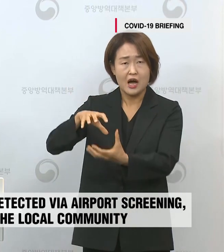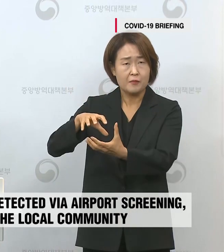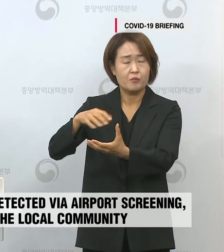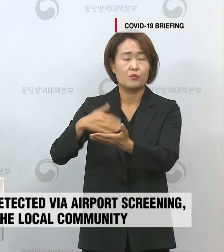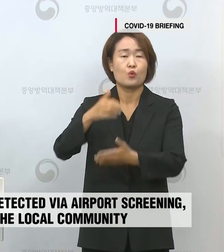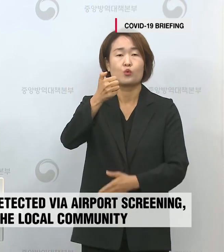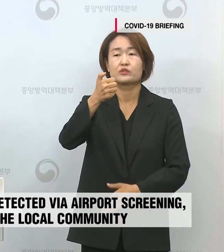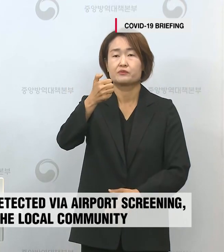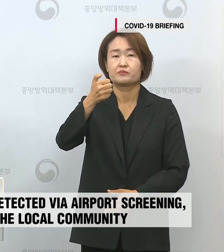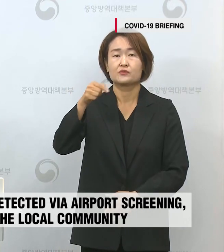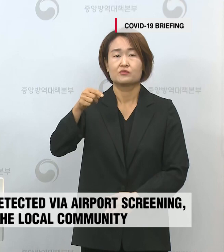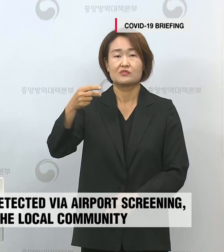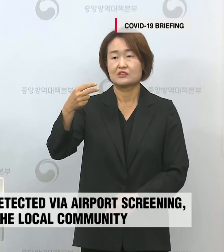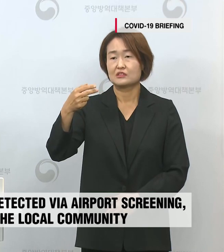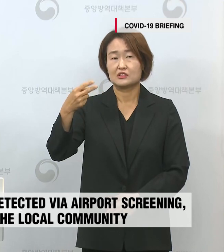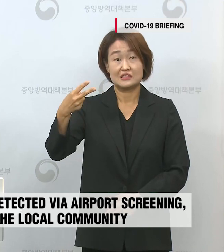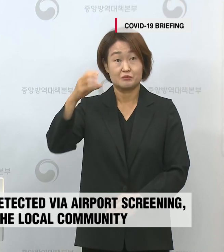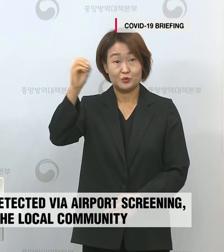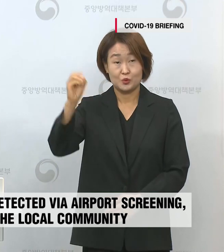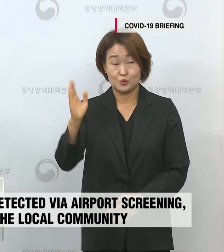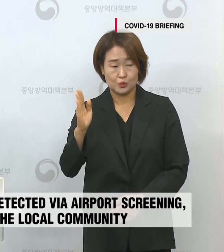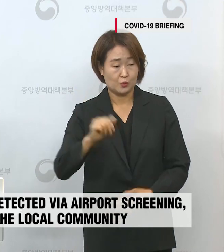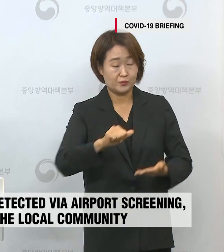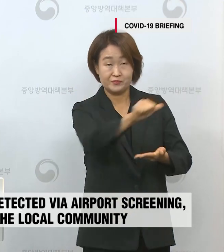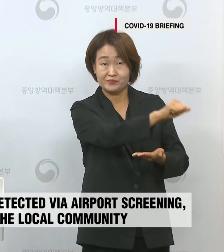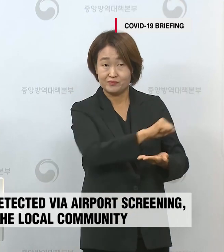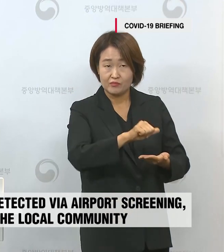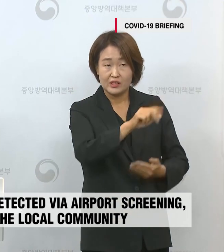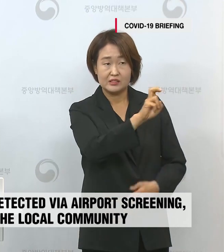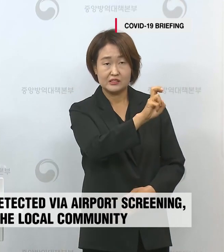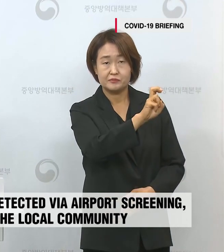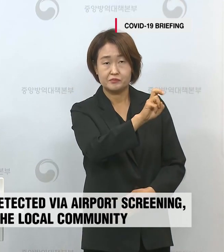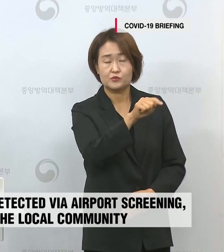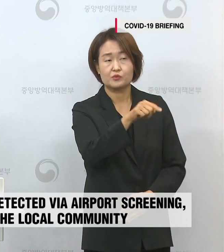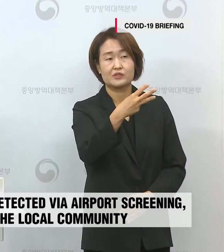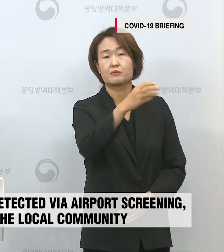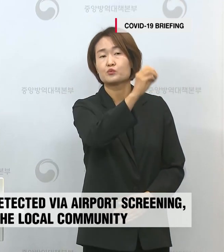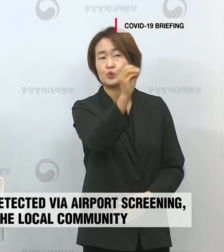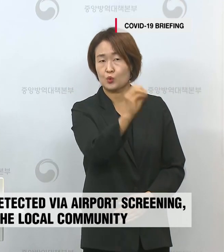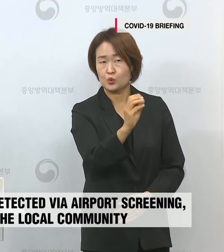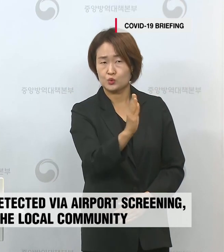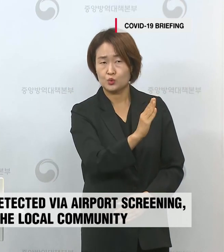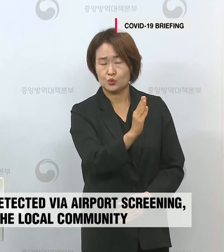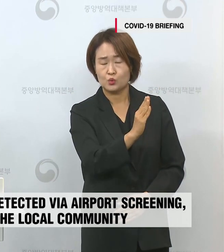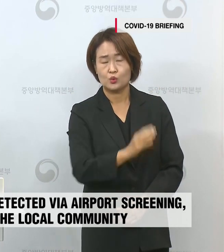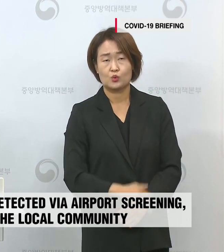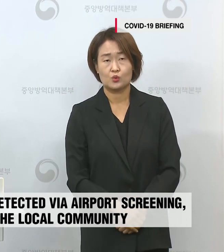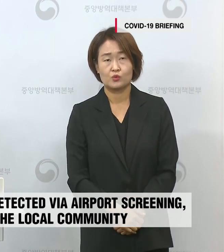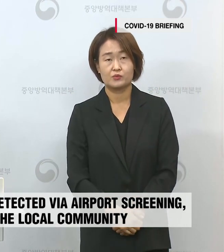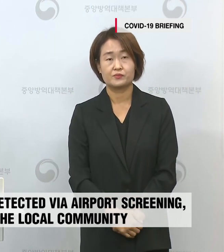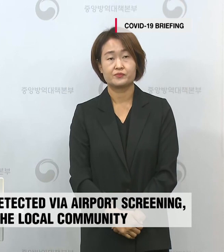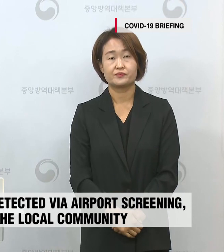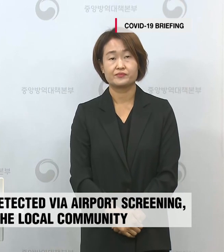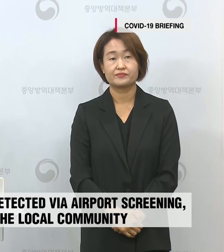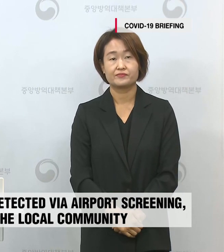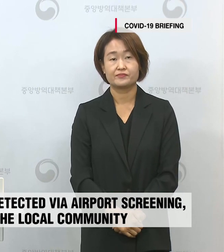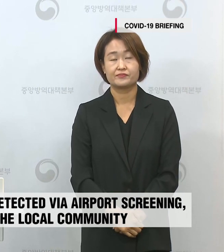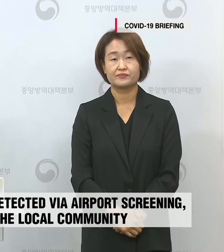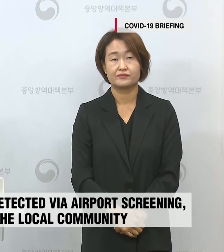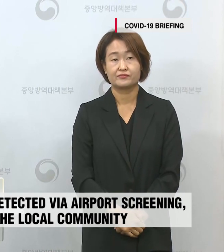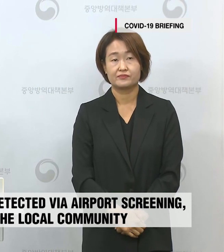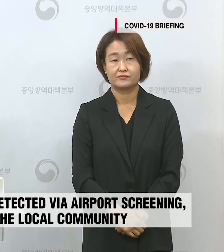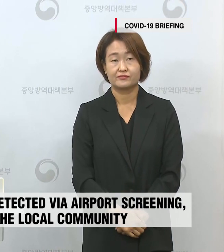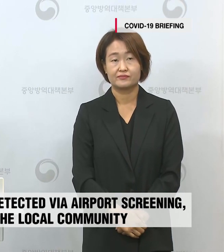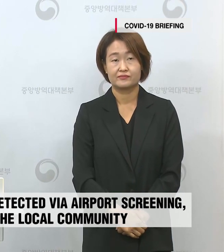US also accounts for a majority of the cases, about 50% in Americas, and Asia is